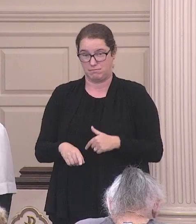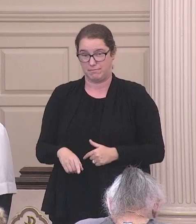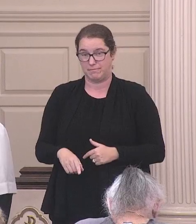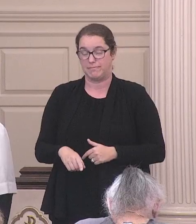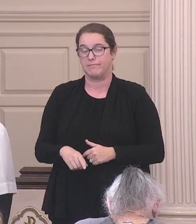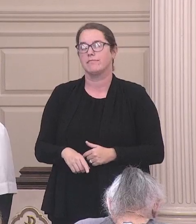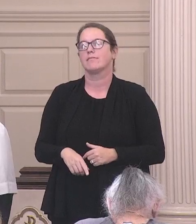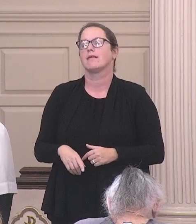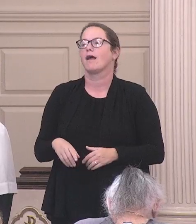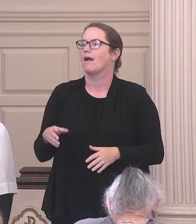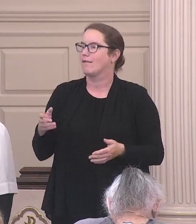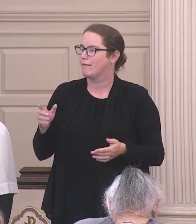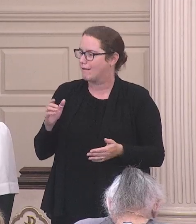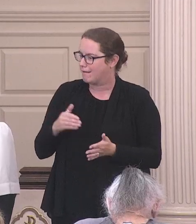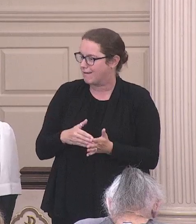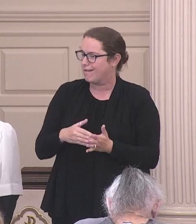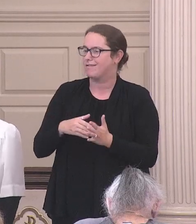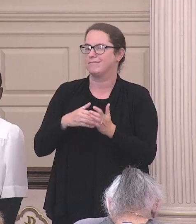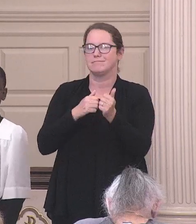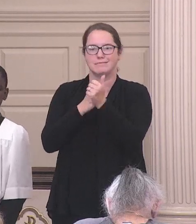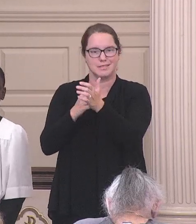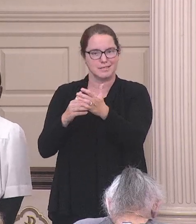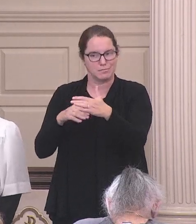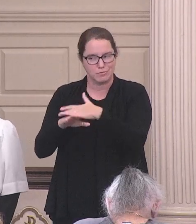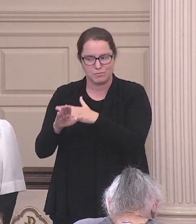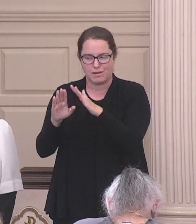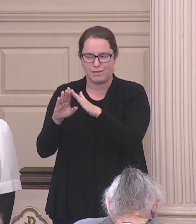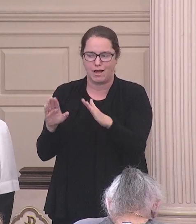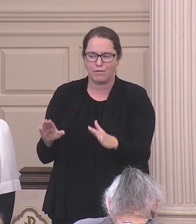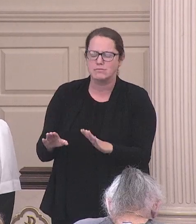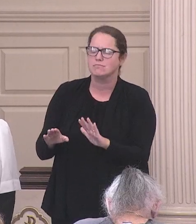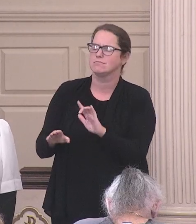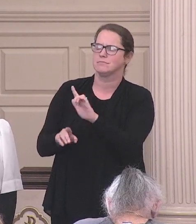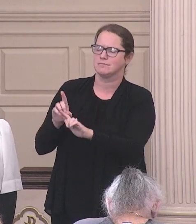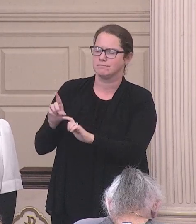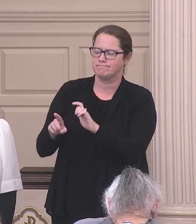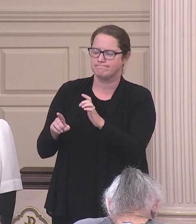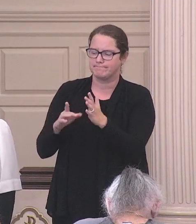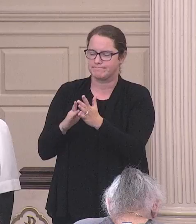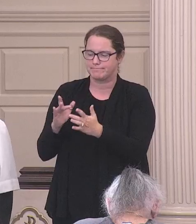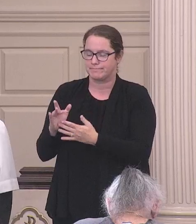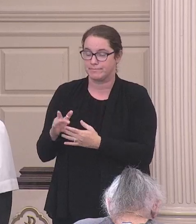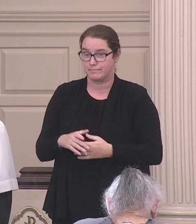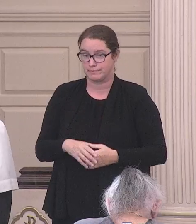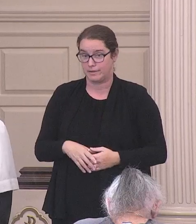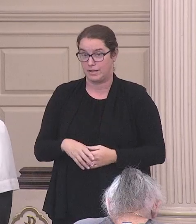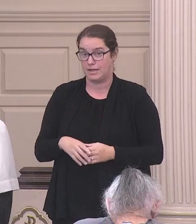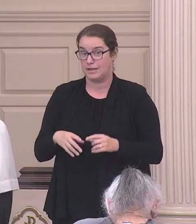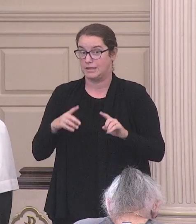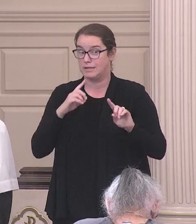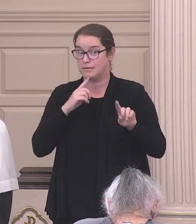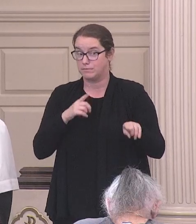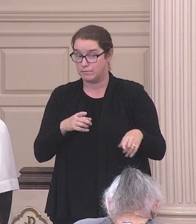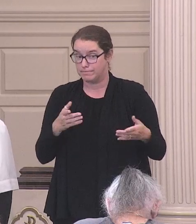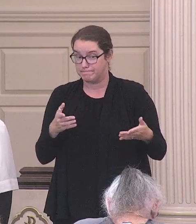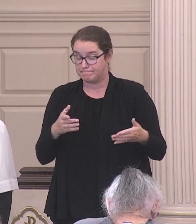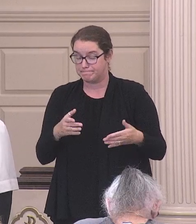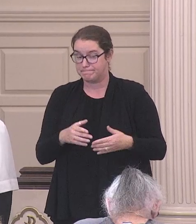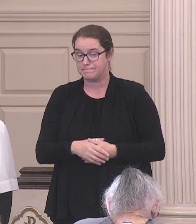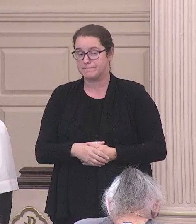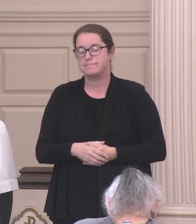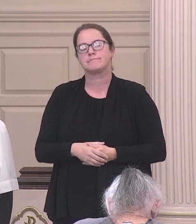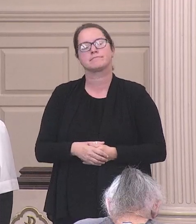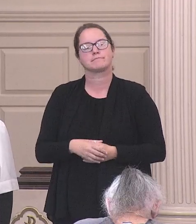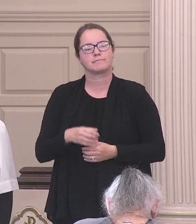house, the disciples again questioned Jesus about this. He said to them,